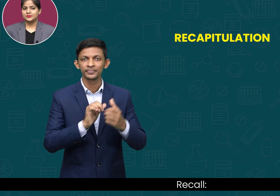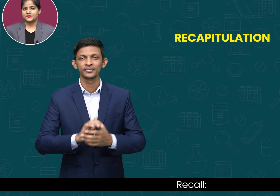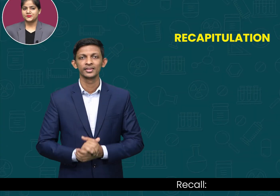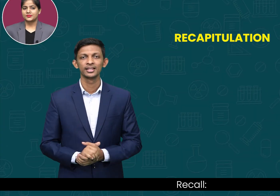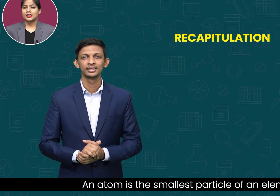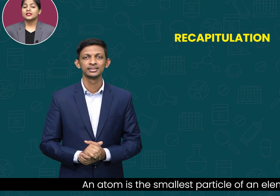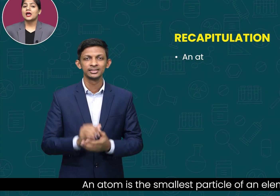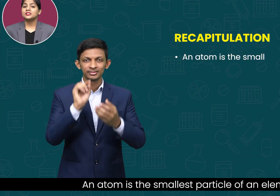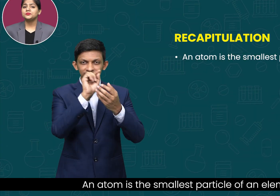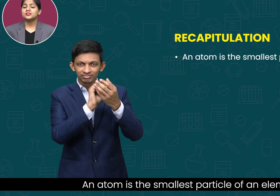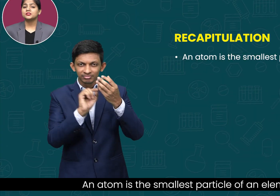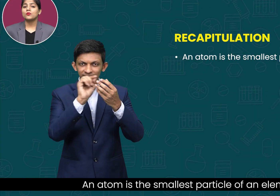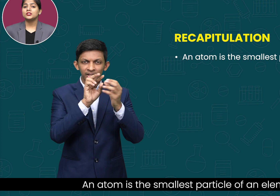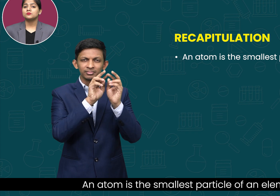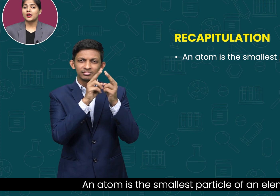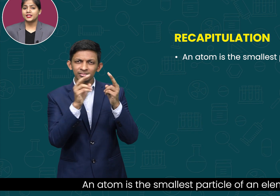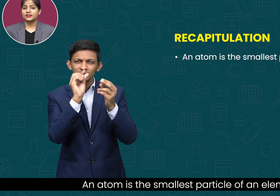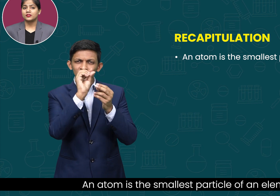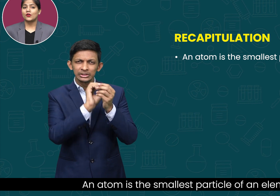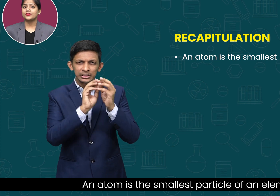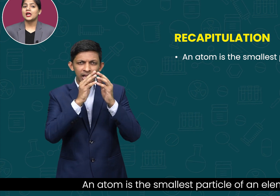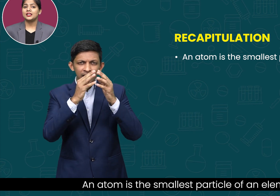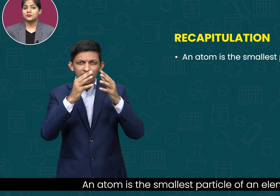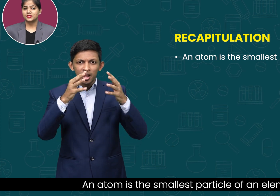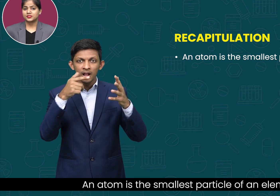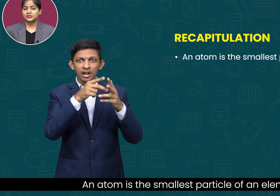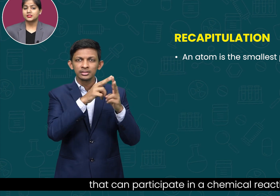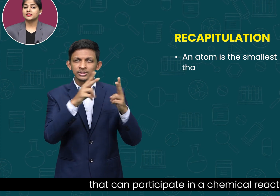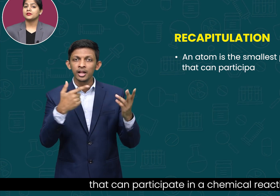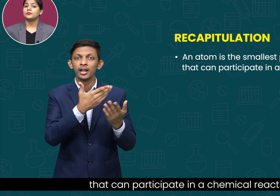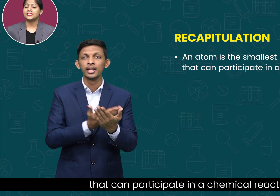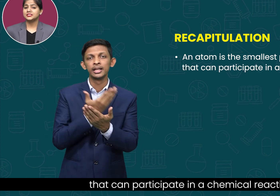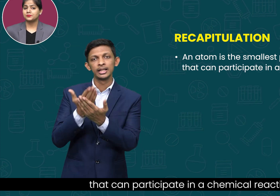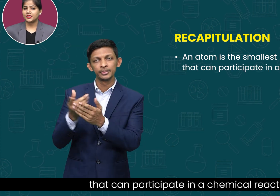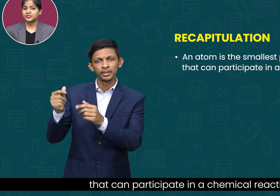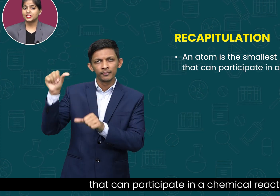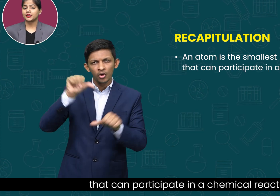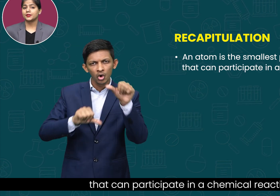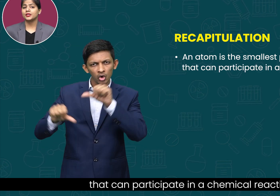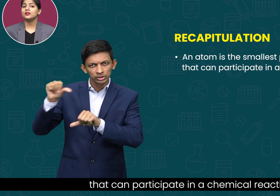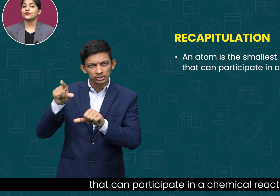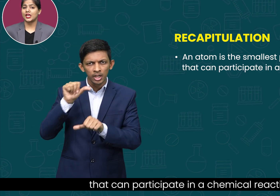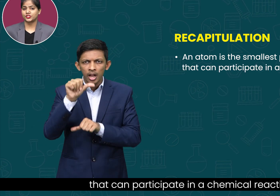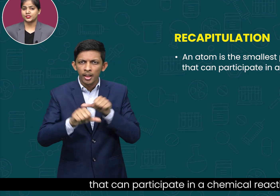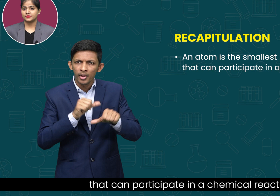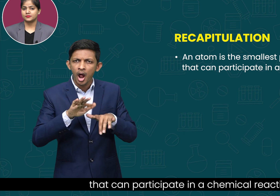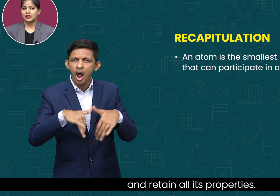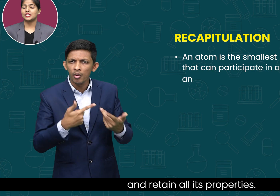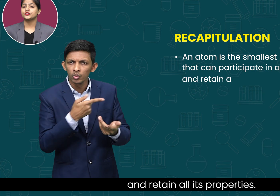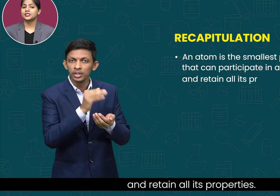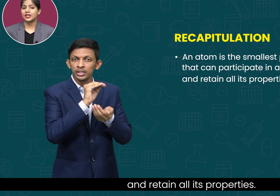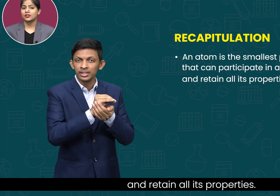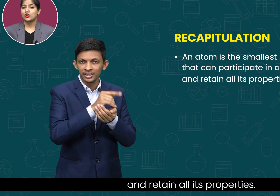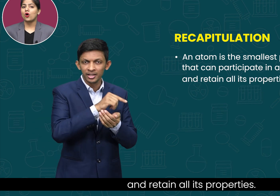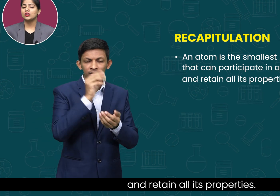Recall. An atom is the smallest particle of an element that can participate in a chemical reaction